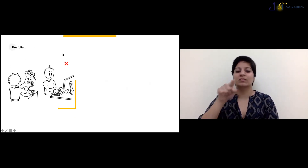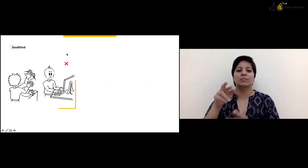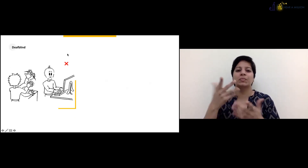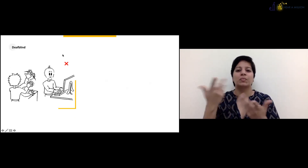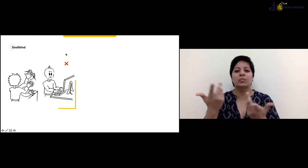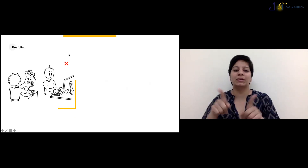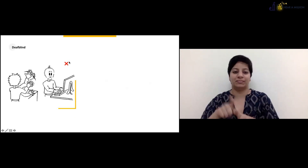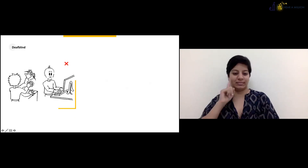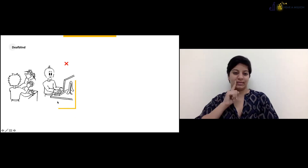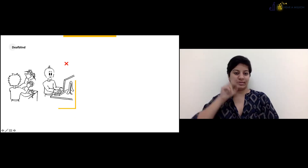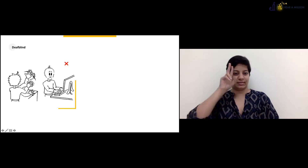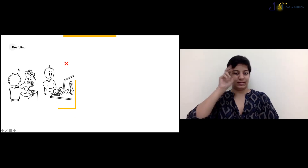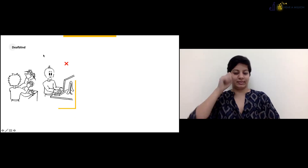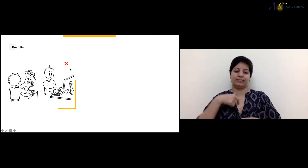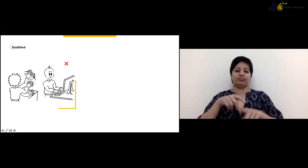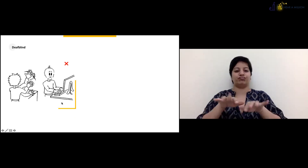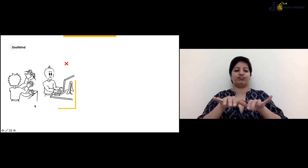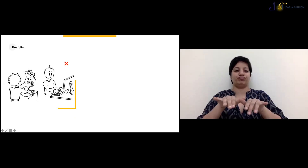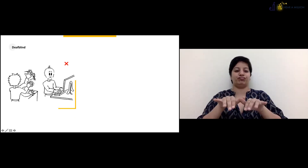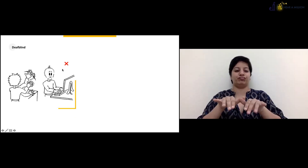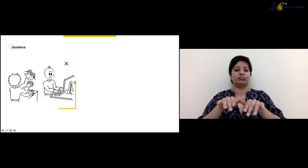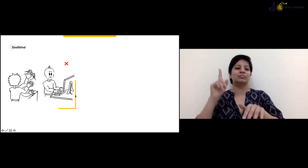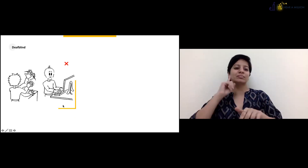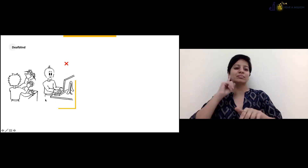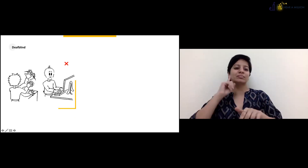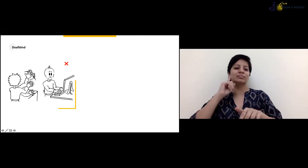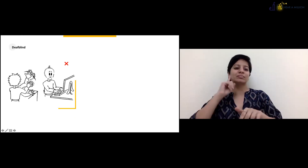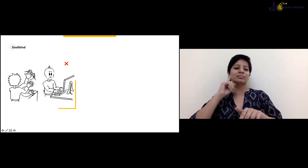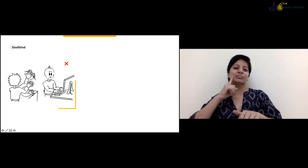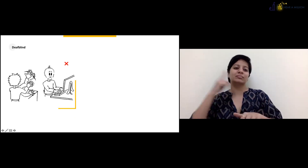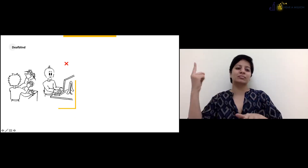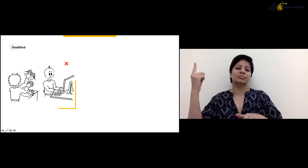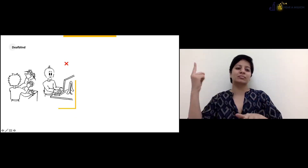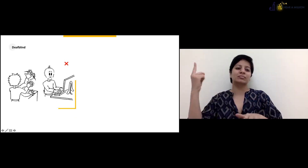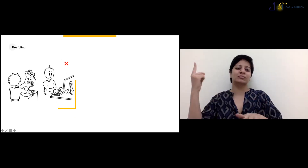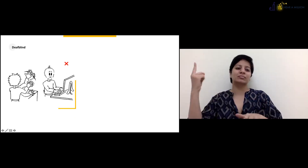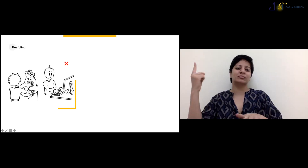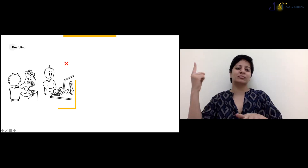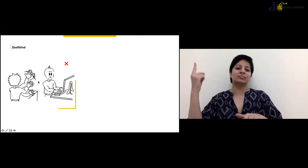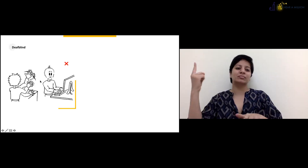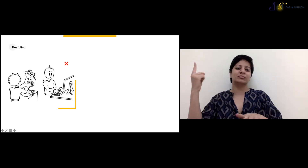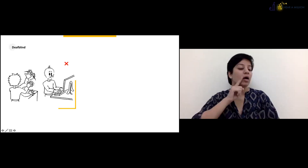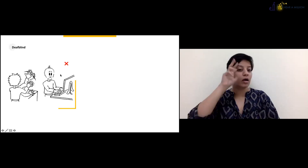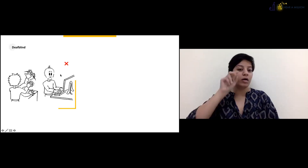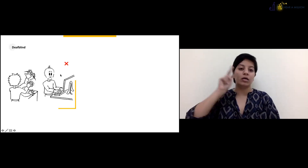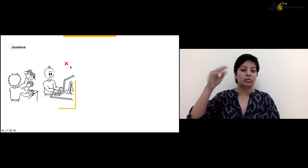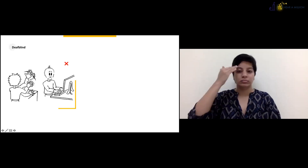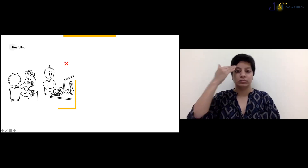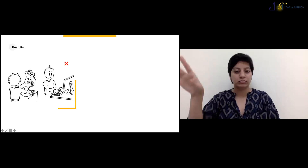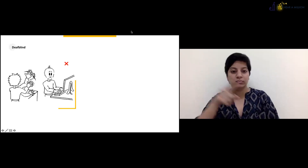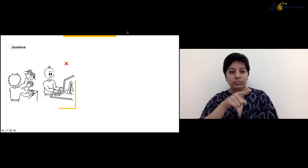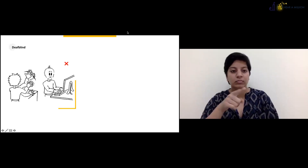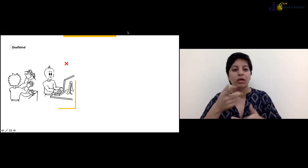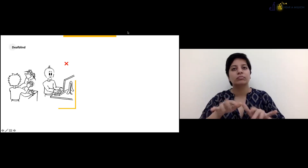So this, what is the meaning of this wrong? If for example I am working on a computer, okay, anyone is calling me,